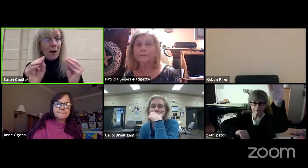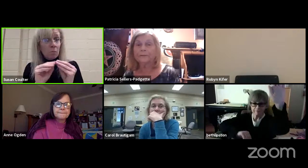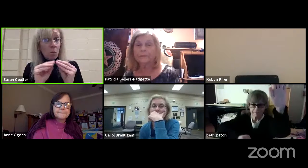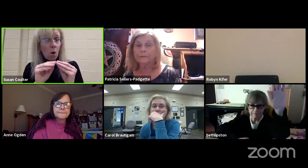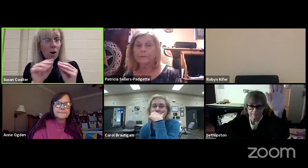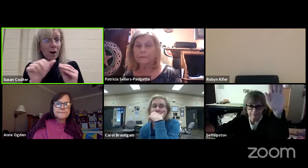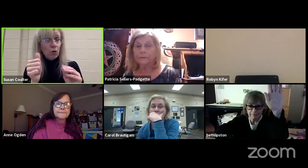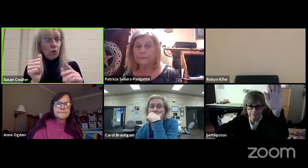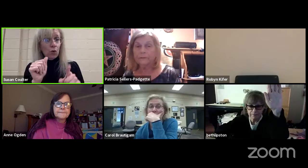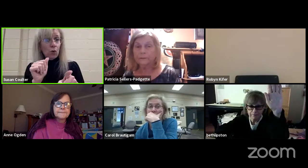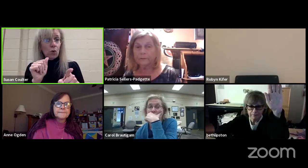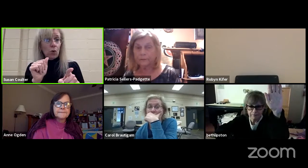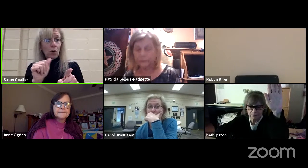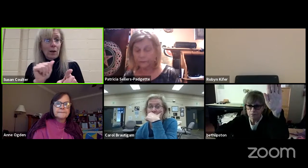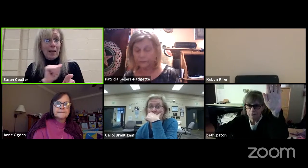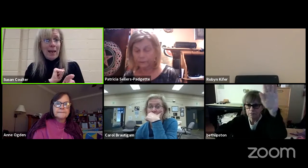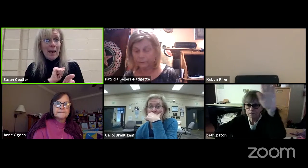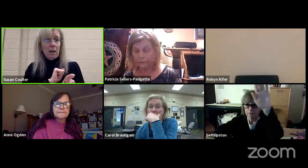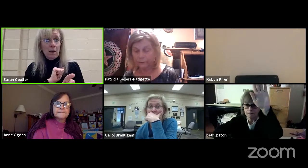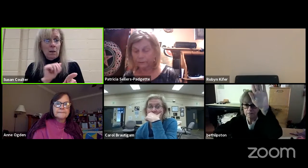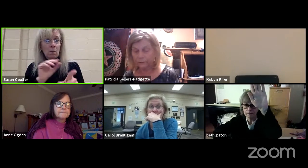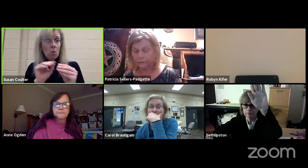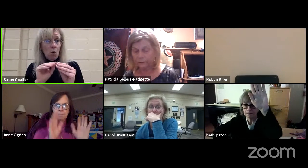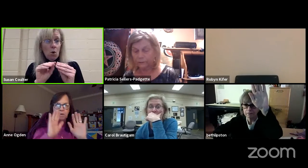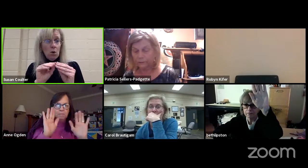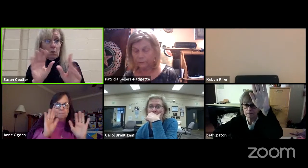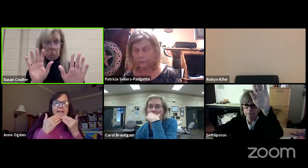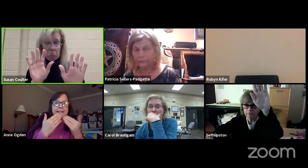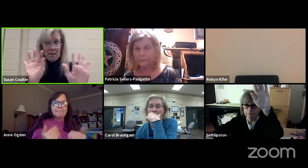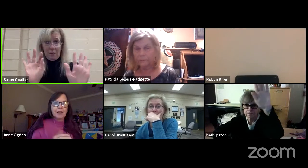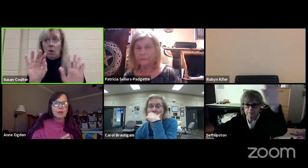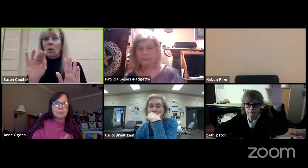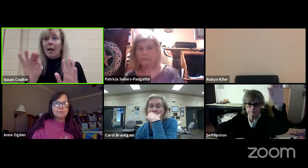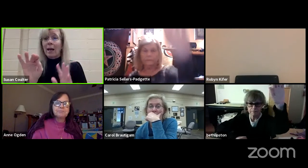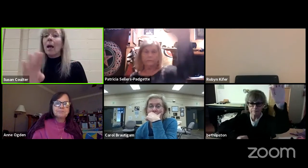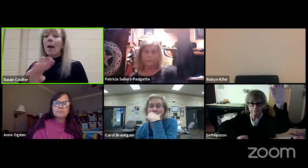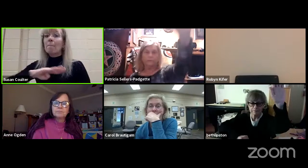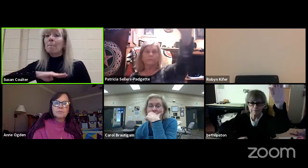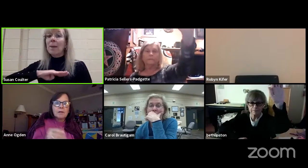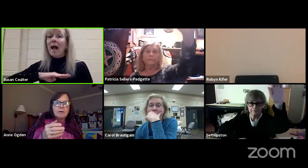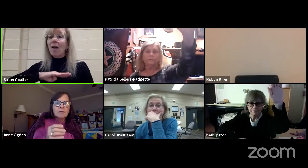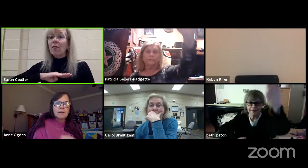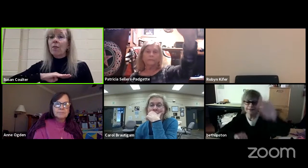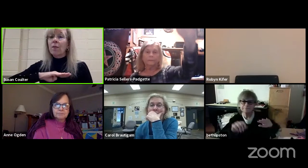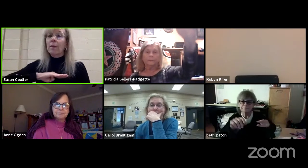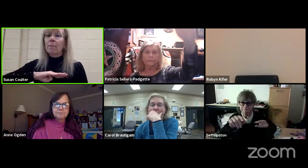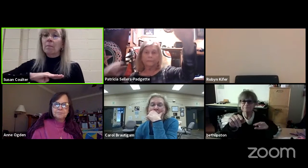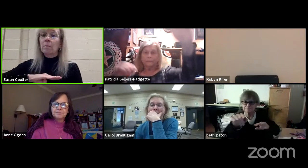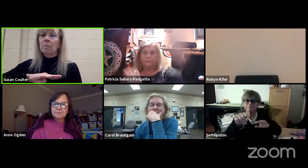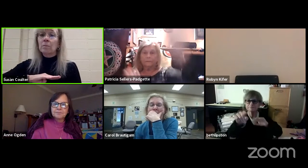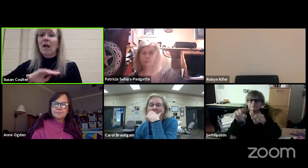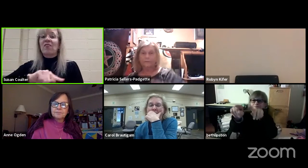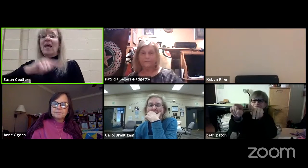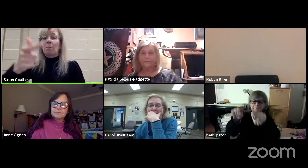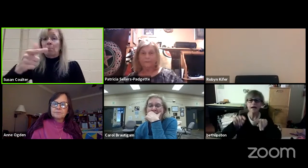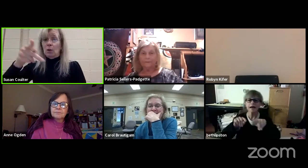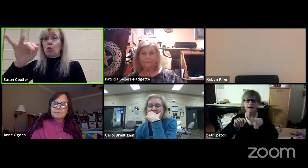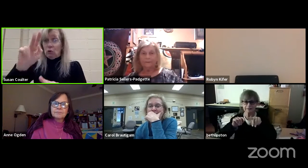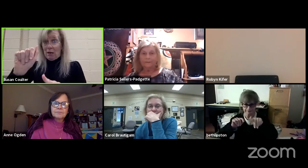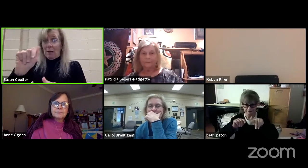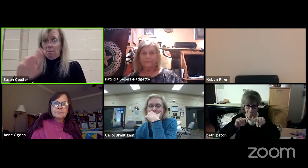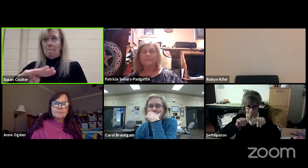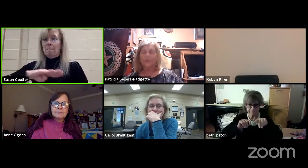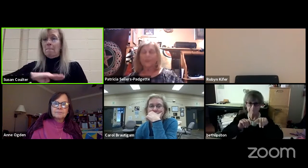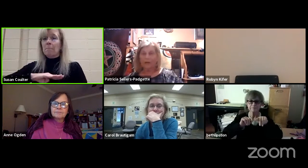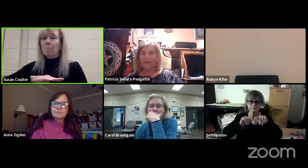Did you have more, Ivy? Yeah, more? Right? Okay. Beth, then